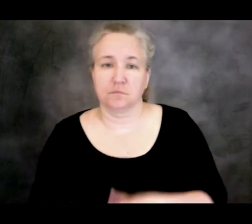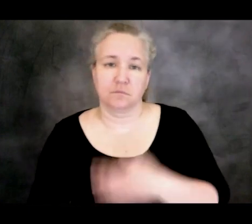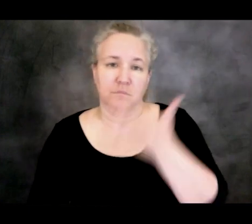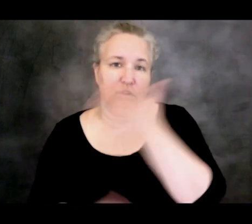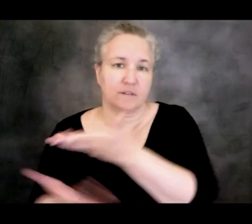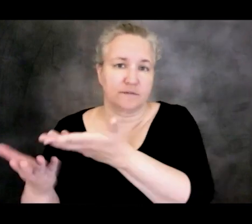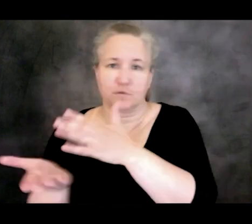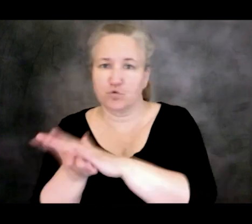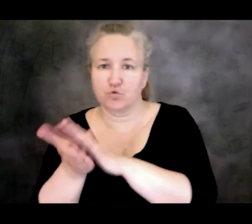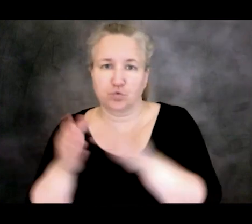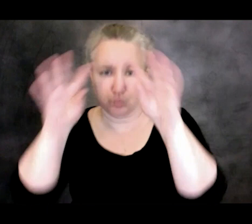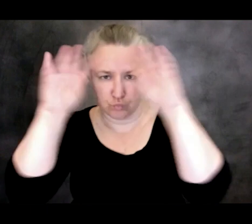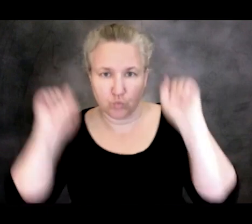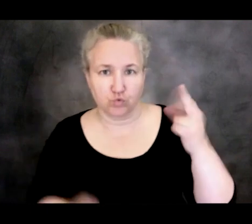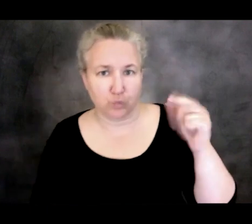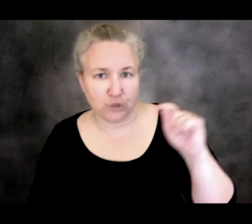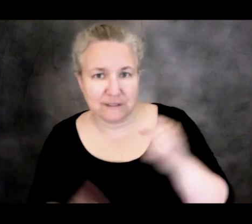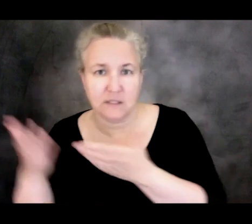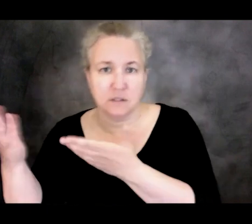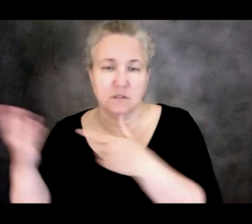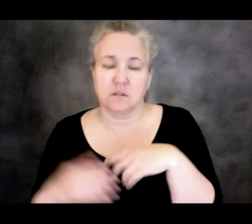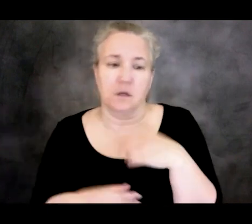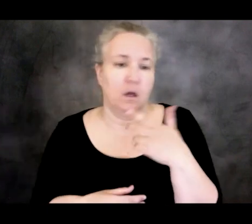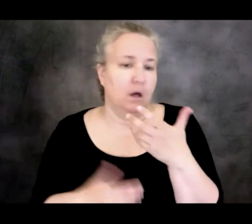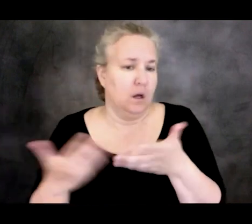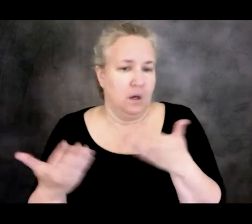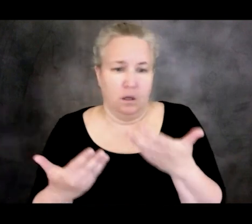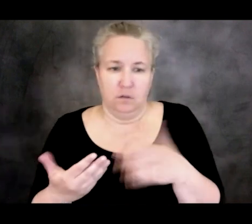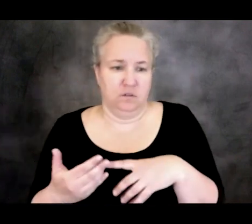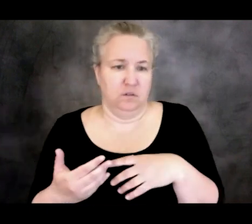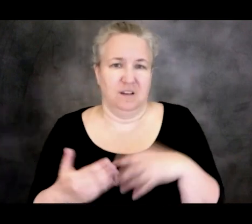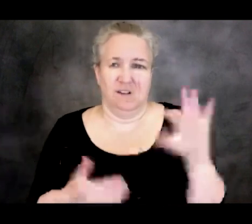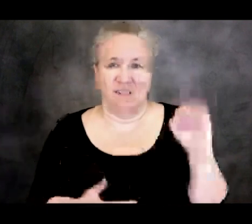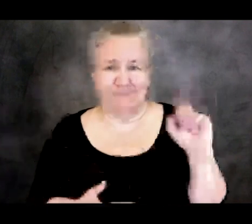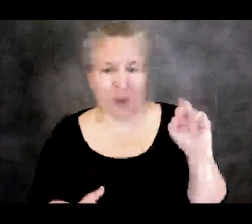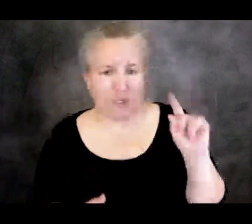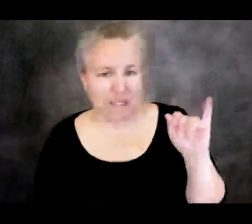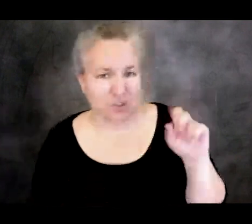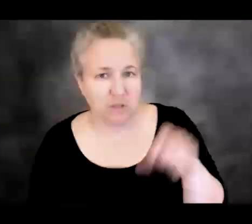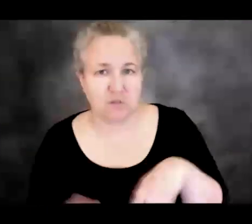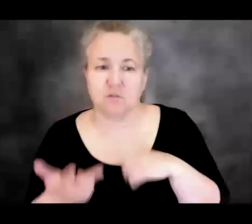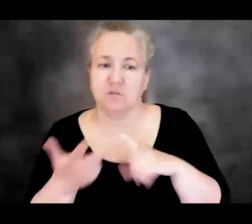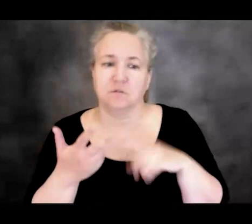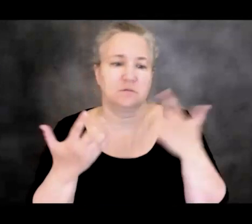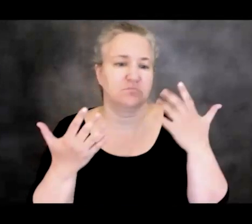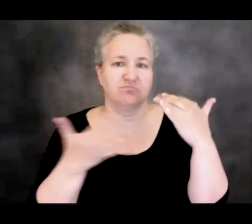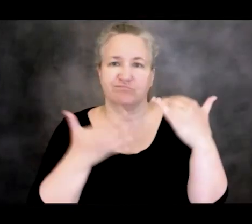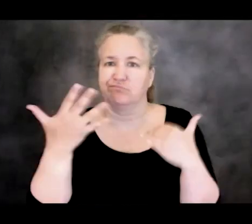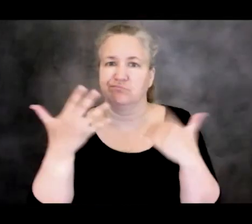school superintendents, in front of foundations, in front of